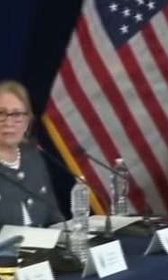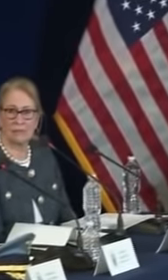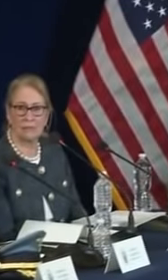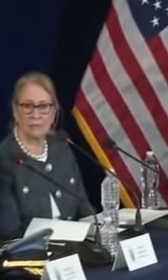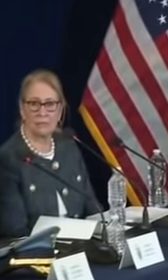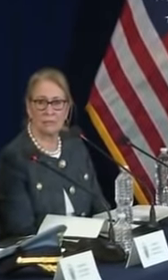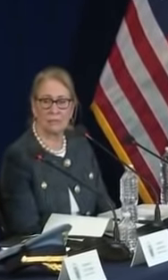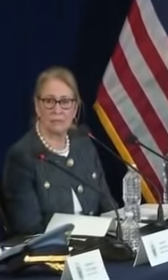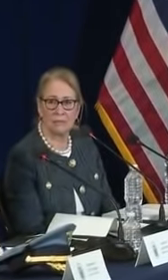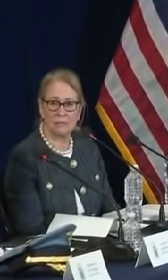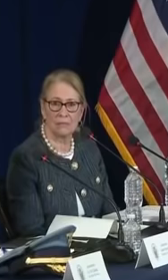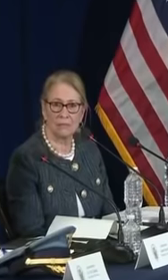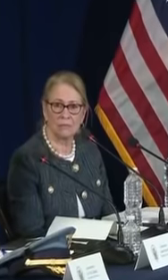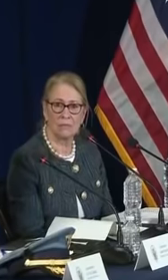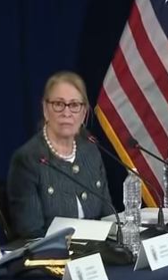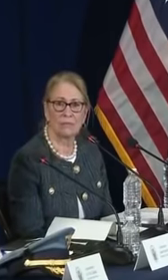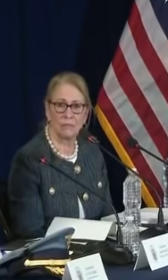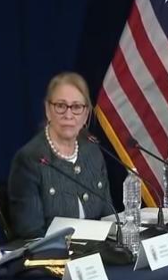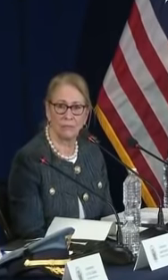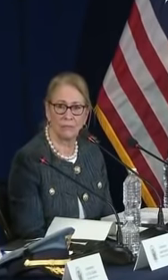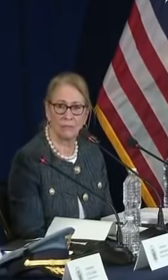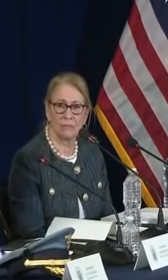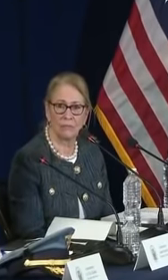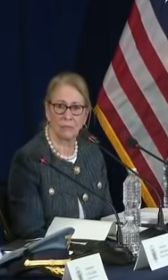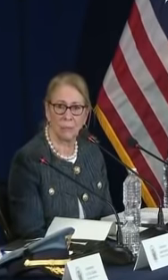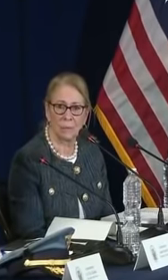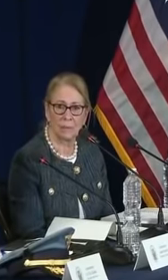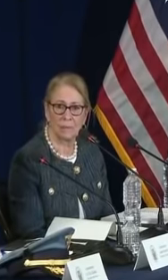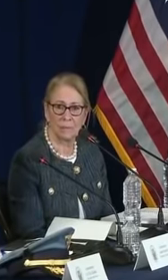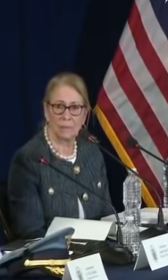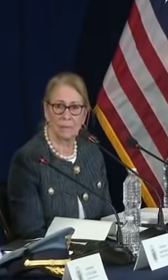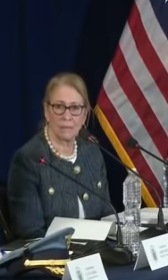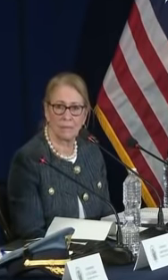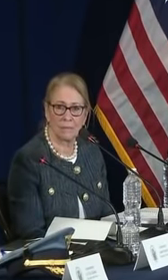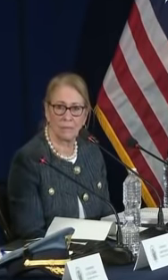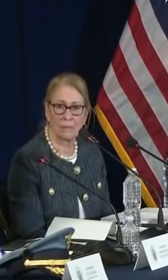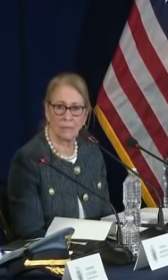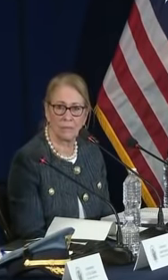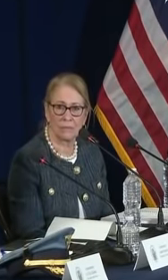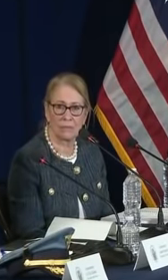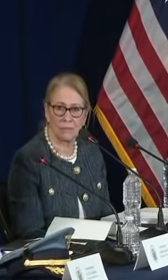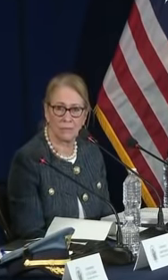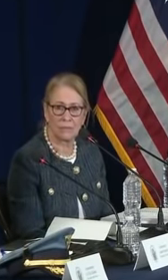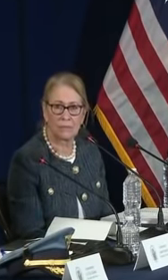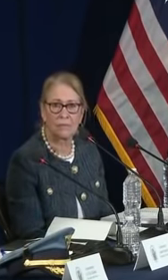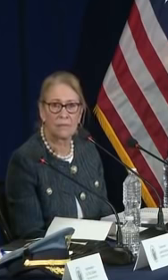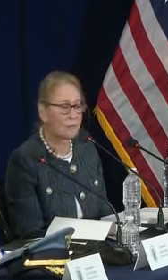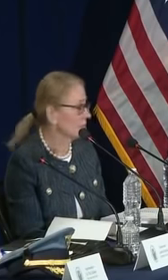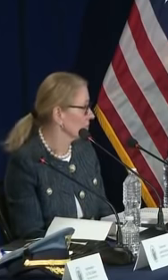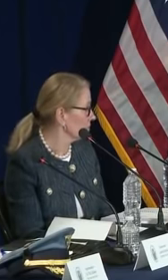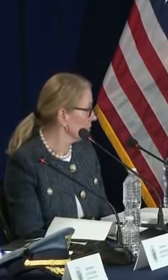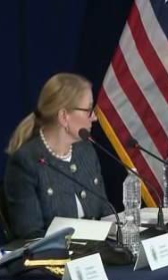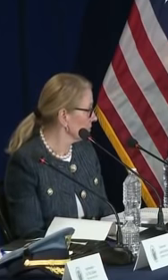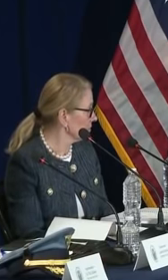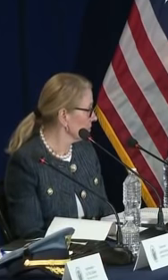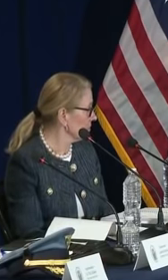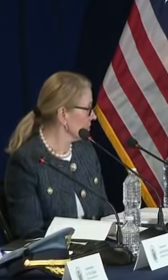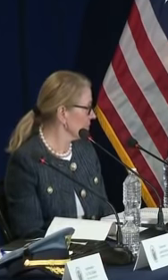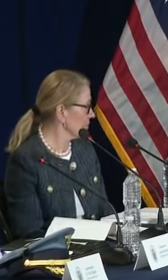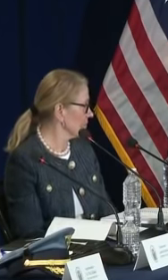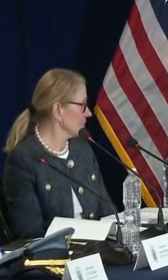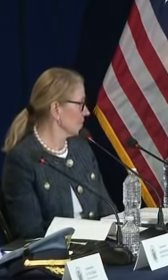about 11, but I would anticipate that probably by tomorrow that equipment's going to start to arrive at those 2 locations. As I mentioned, testing